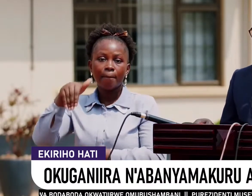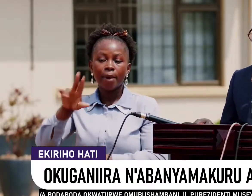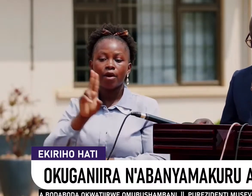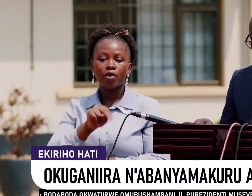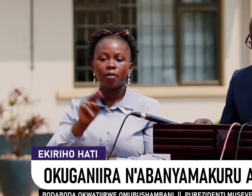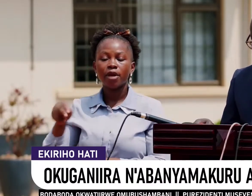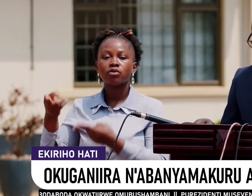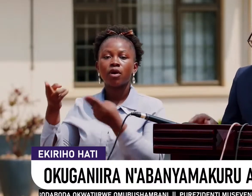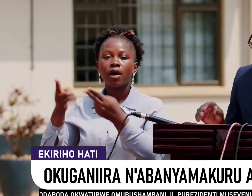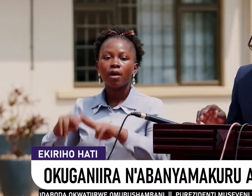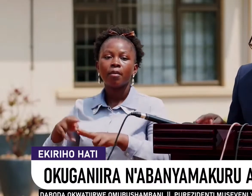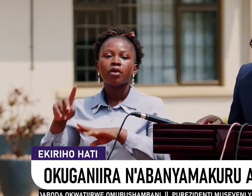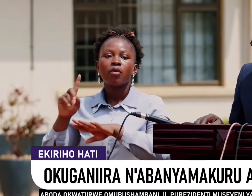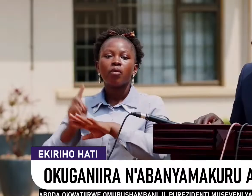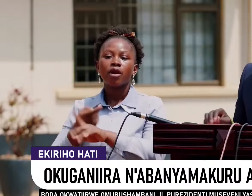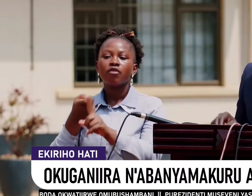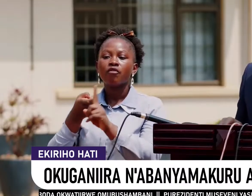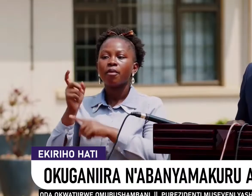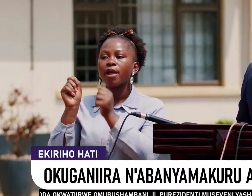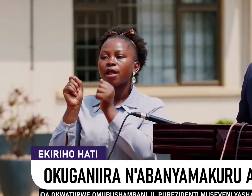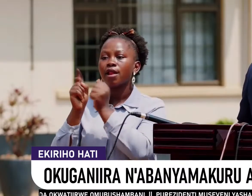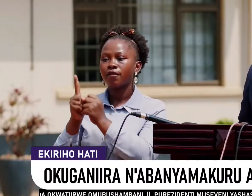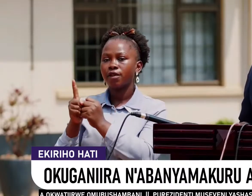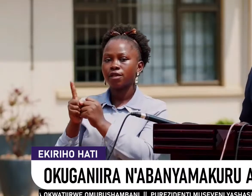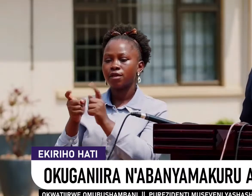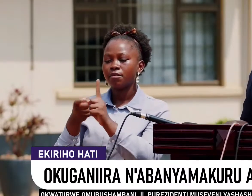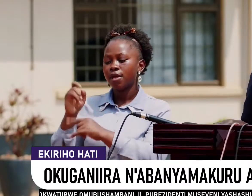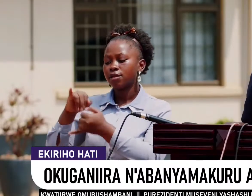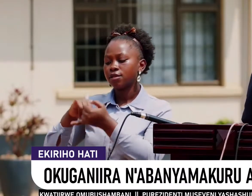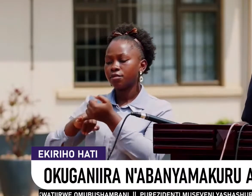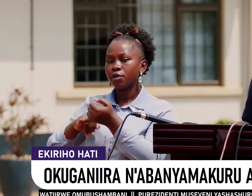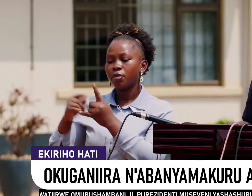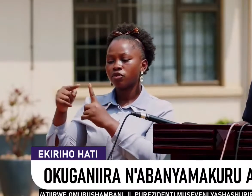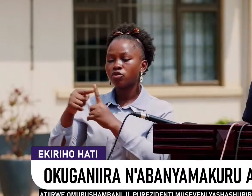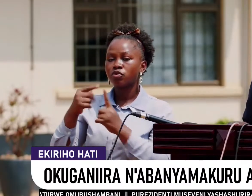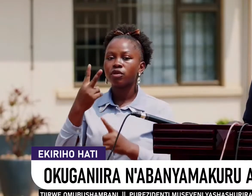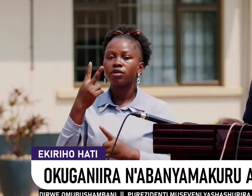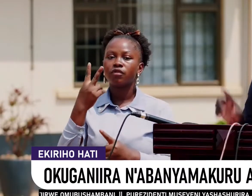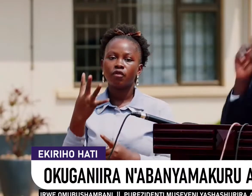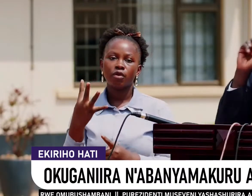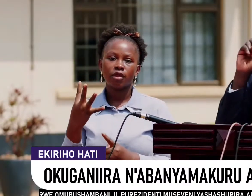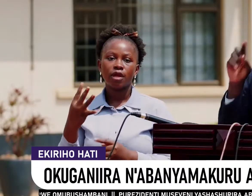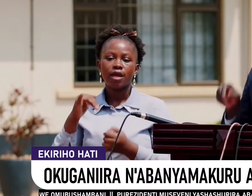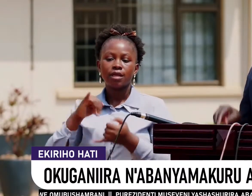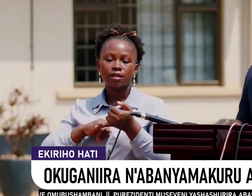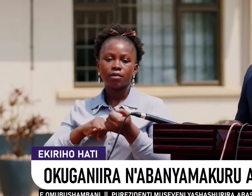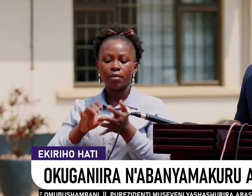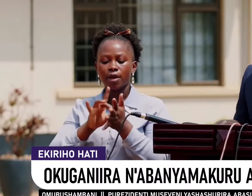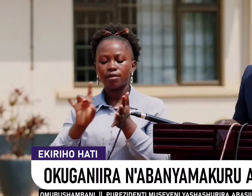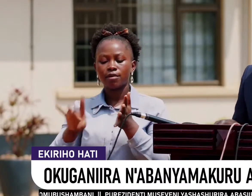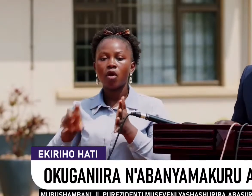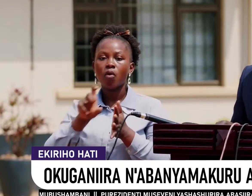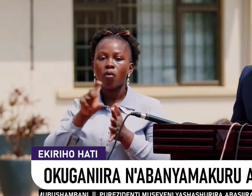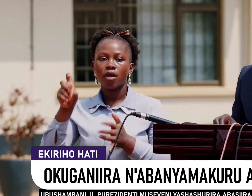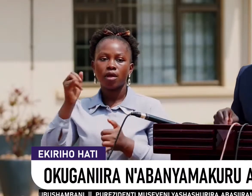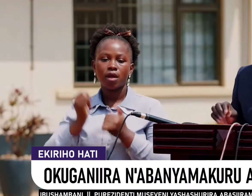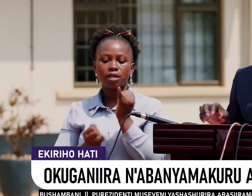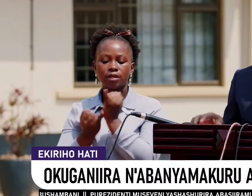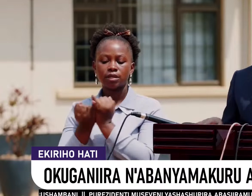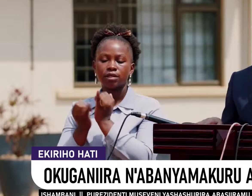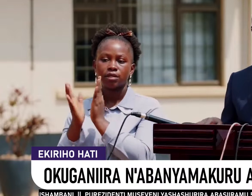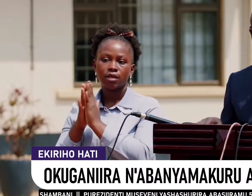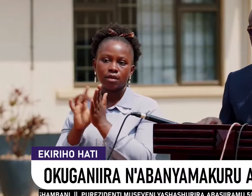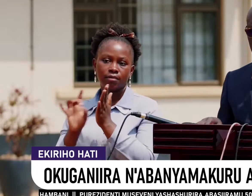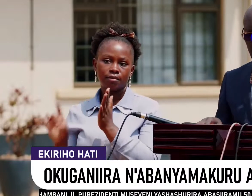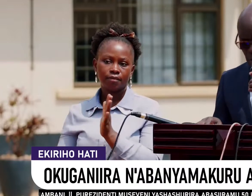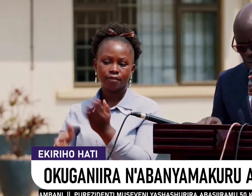nominations will take place from 11th September to 24th September this year, excluding the weekend. And